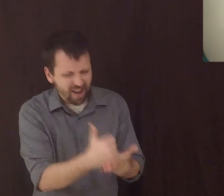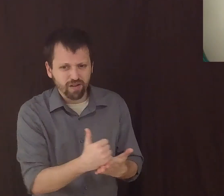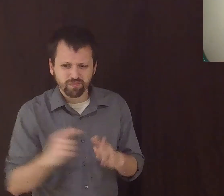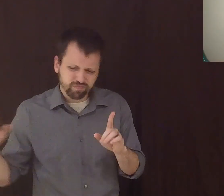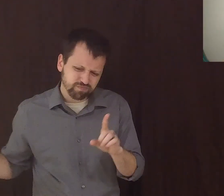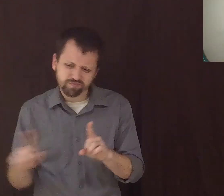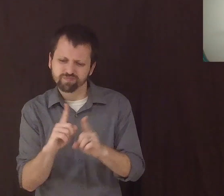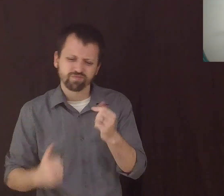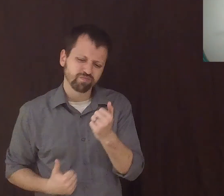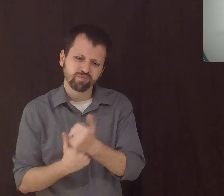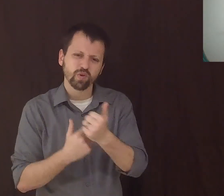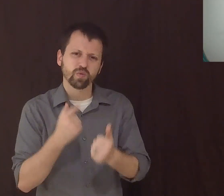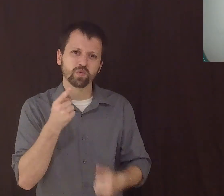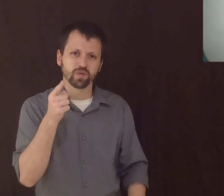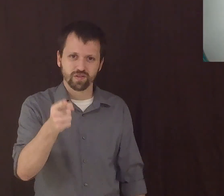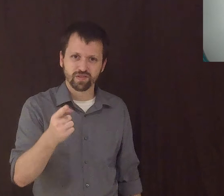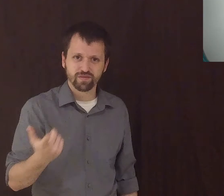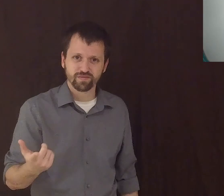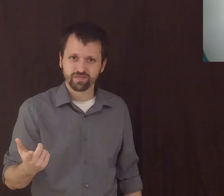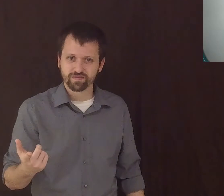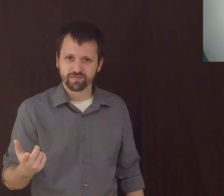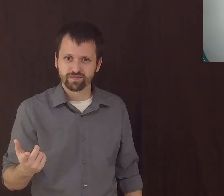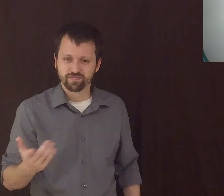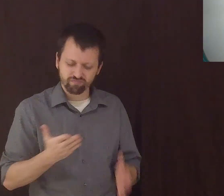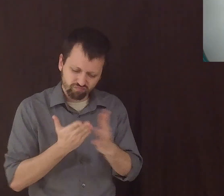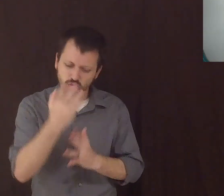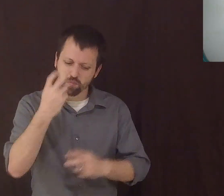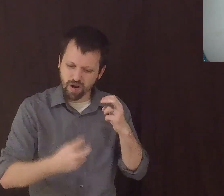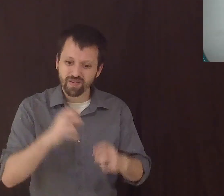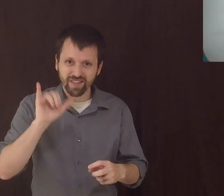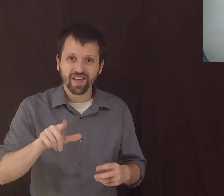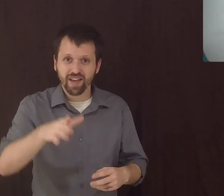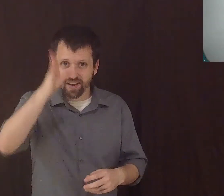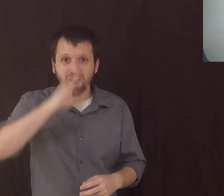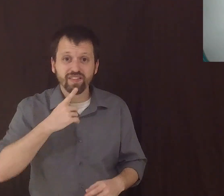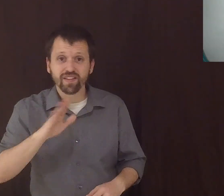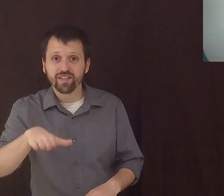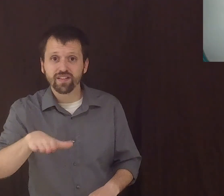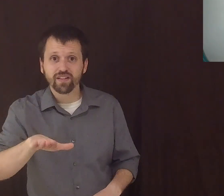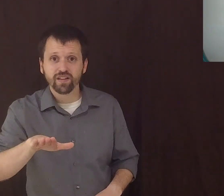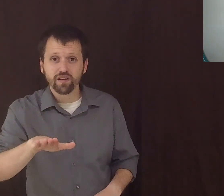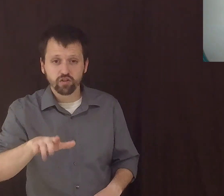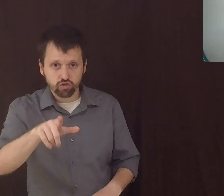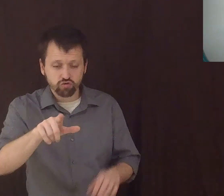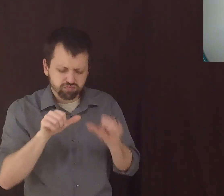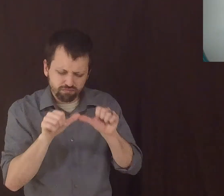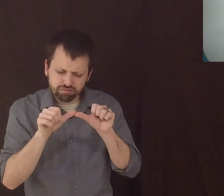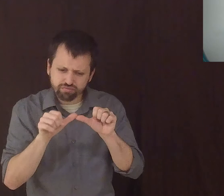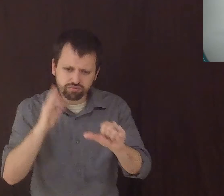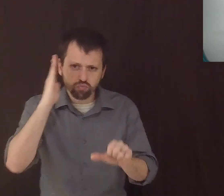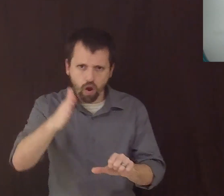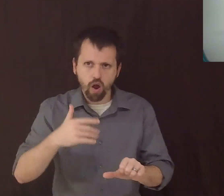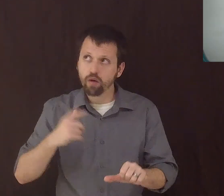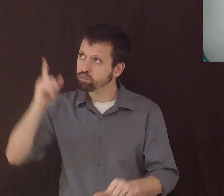come and they'll help you, you know, to carry that load. And God says, I'm going to help you carry that. I'm going to allow you to see that thing through, all the way